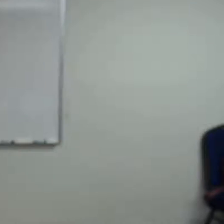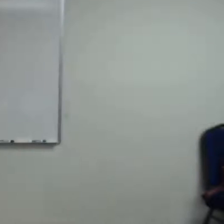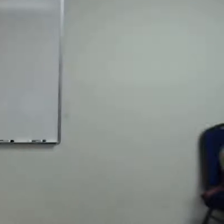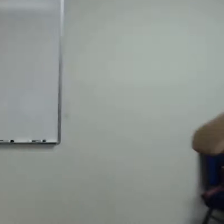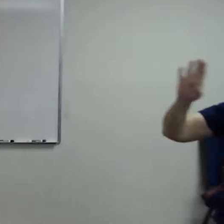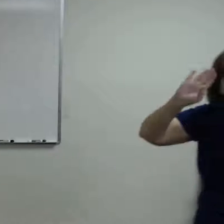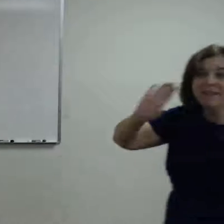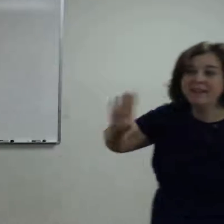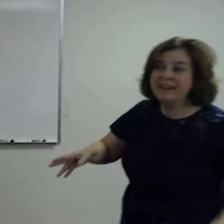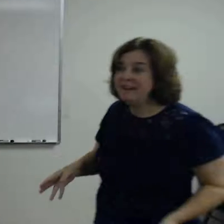Hello, everyone.